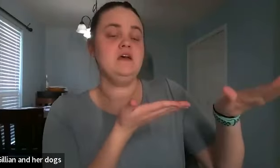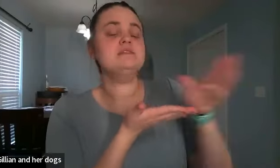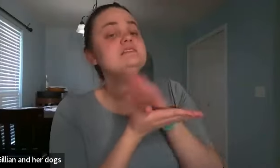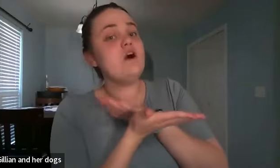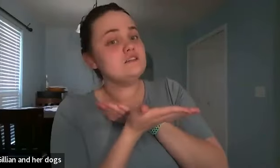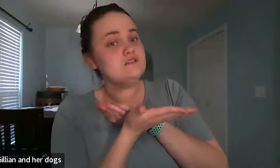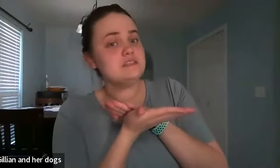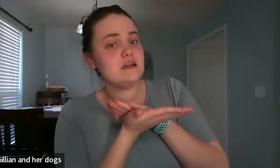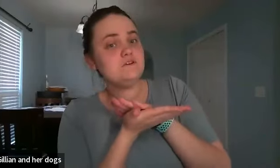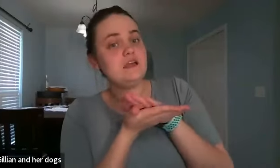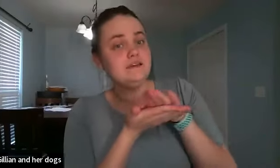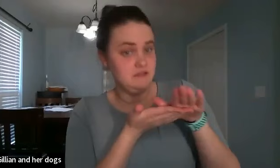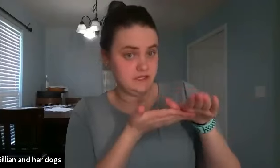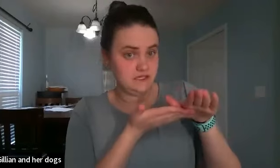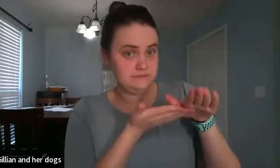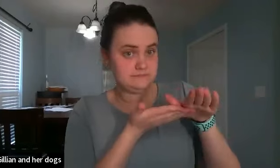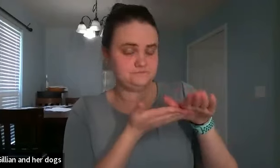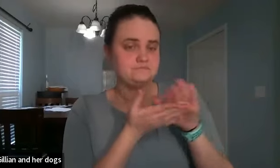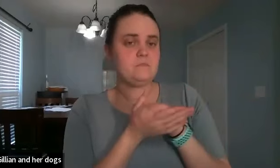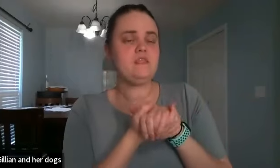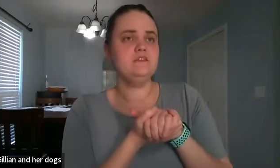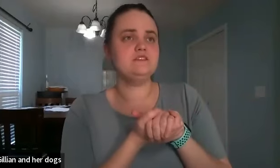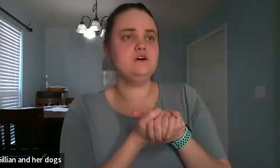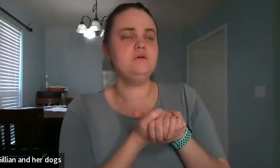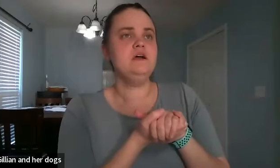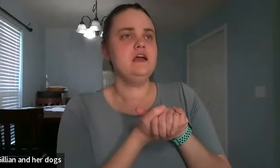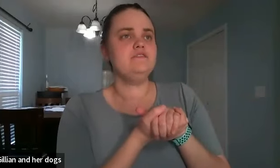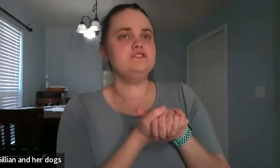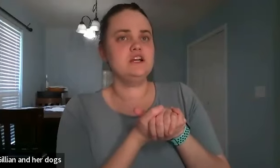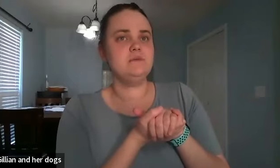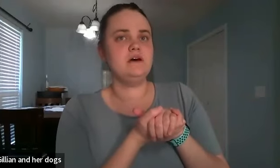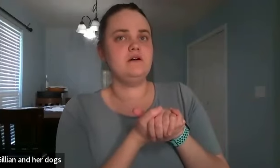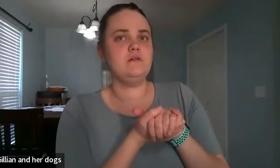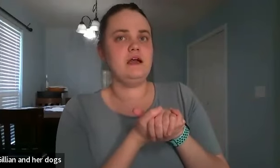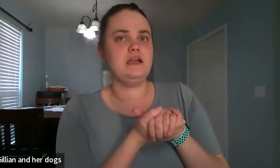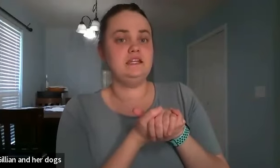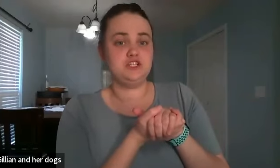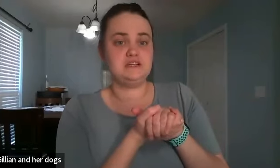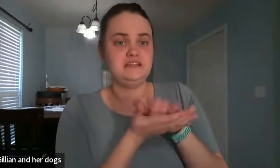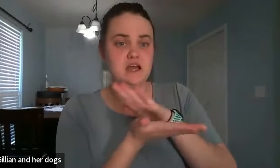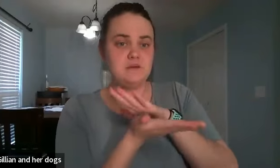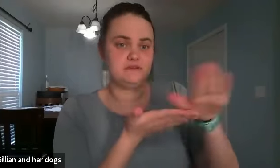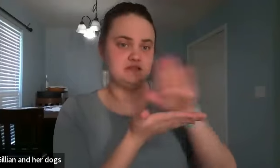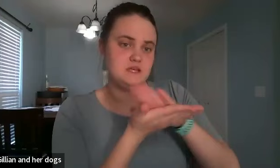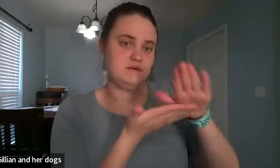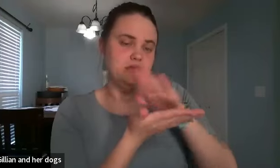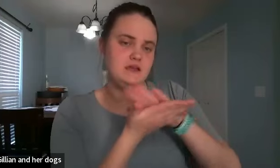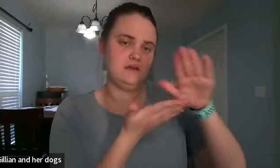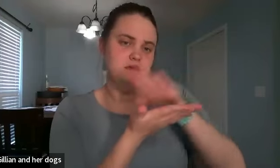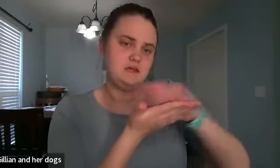This is also the sign for like clean. So if you're talking about like, I need you to clean up, sometimes like it's